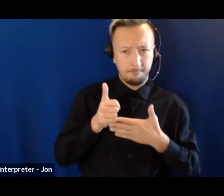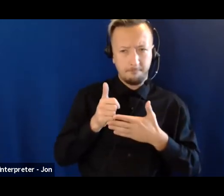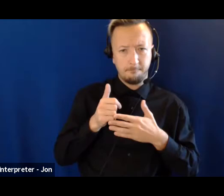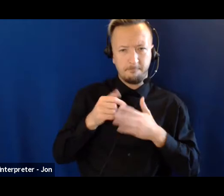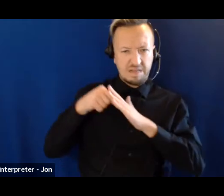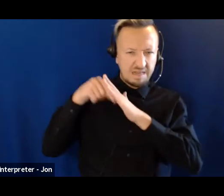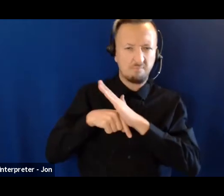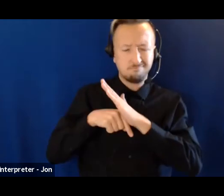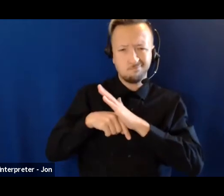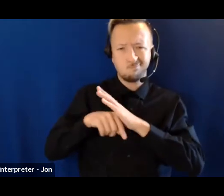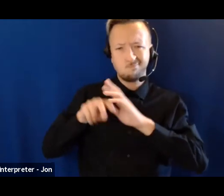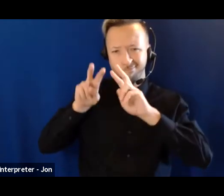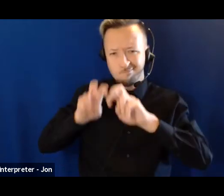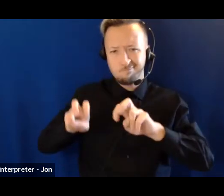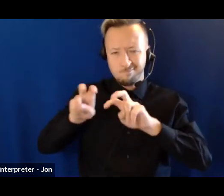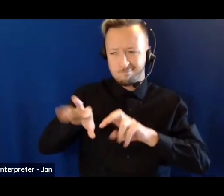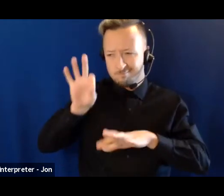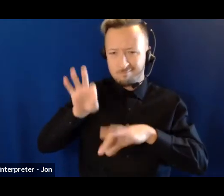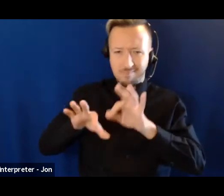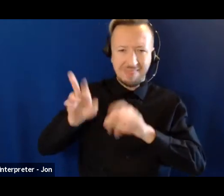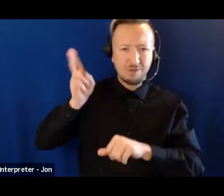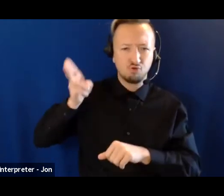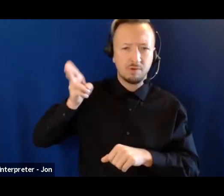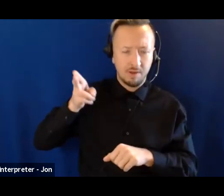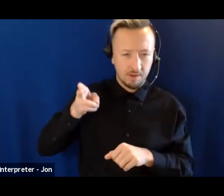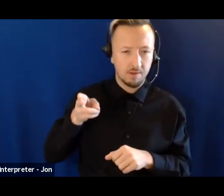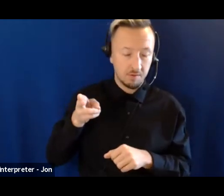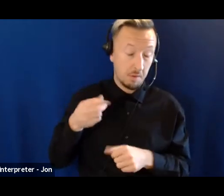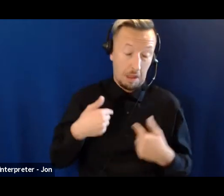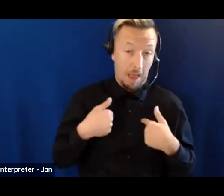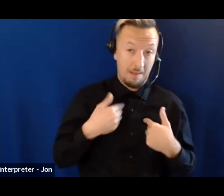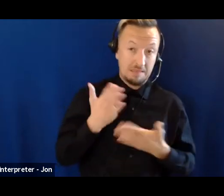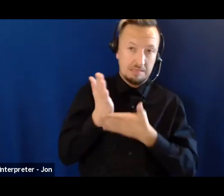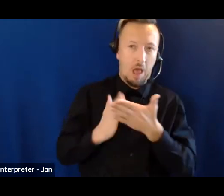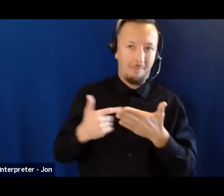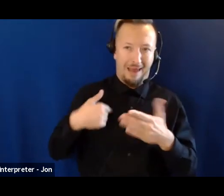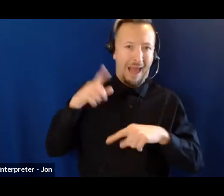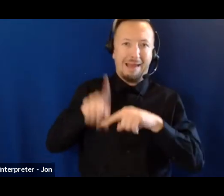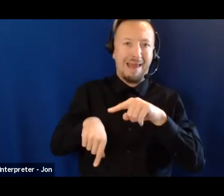more of that stuff than I seem to be able to have access to. So,